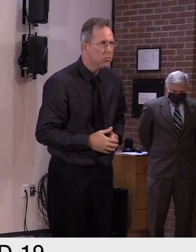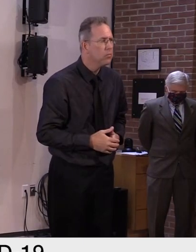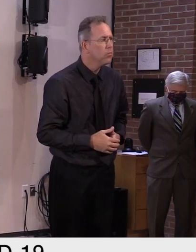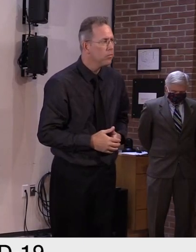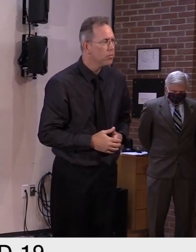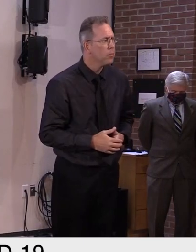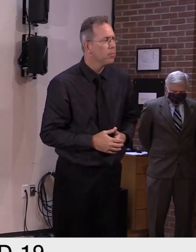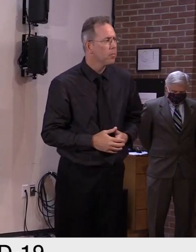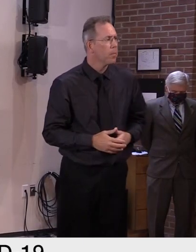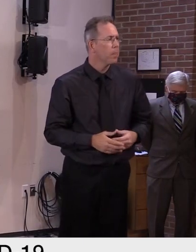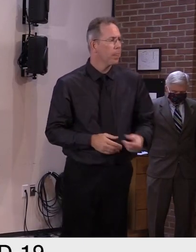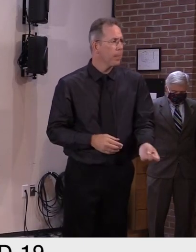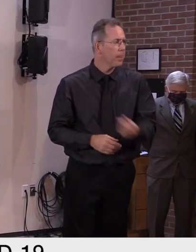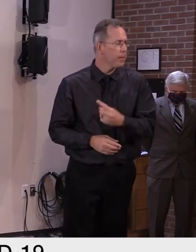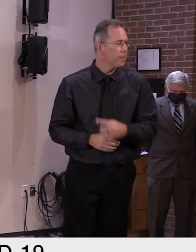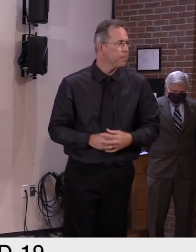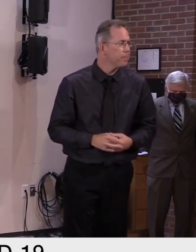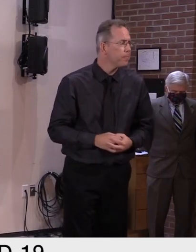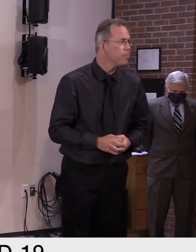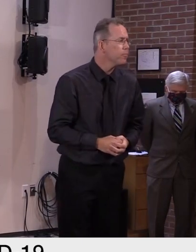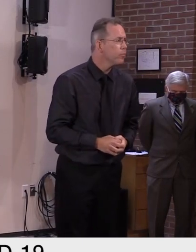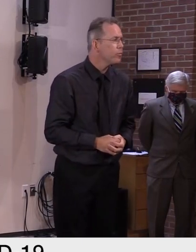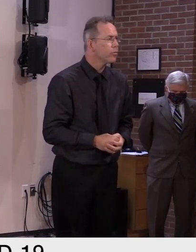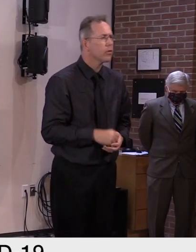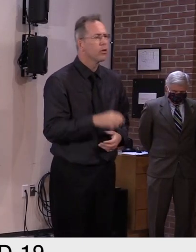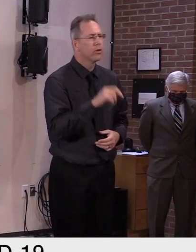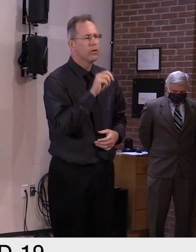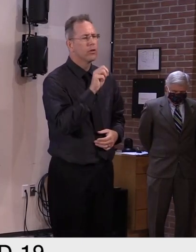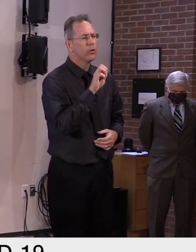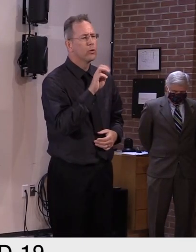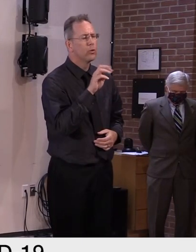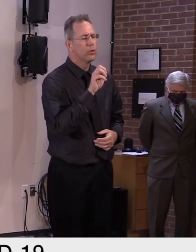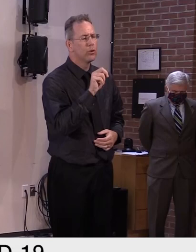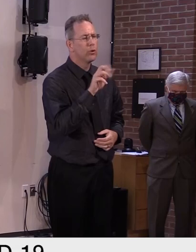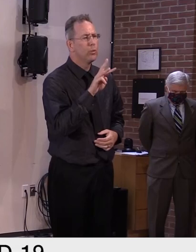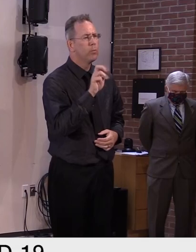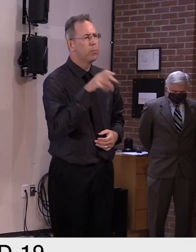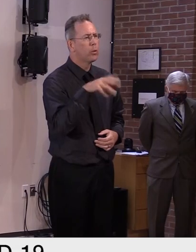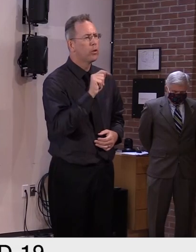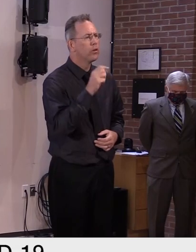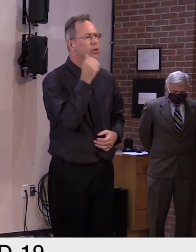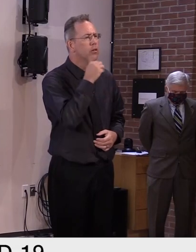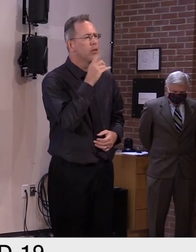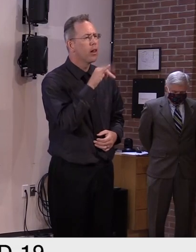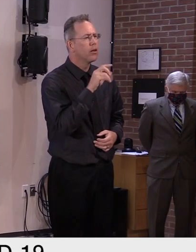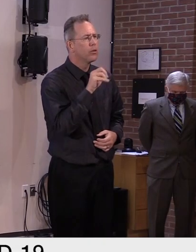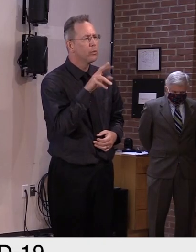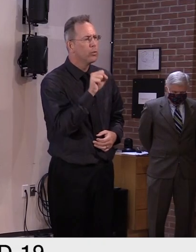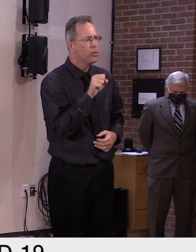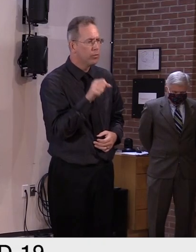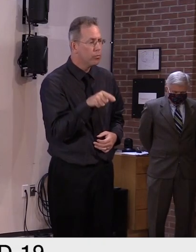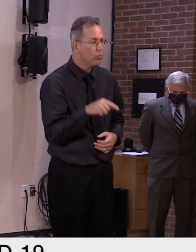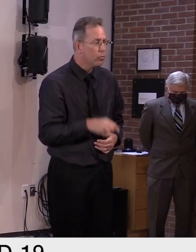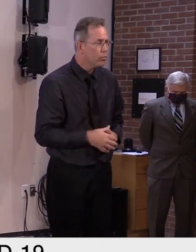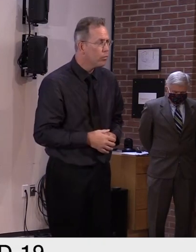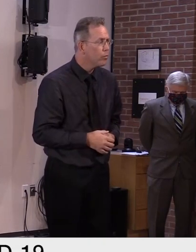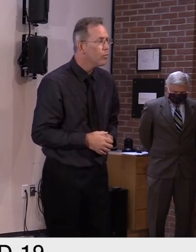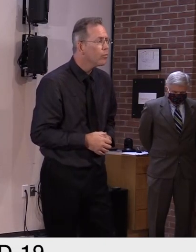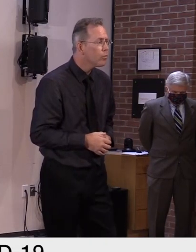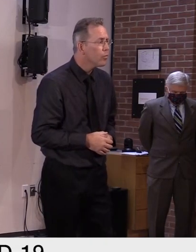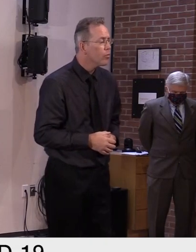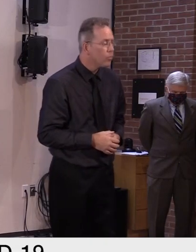Yeah, good afternoon. It's my understanding the state has received an additional batch